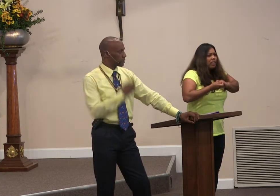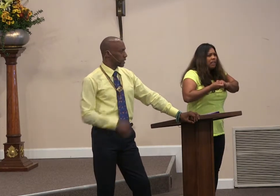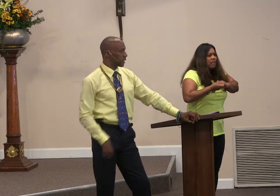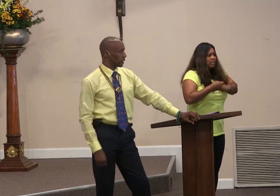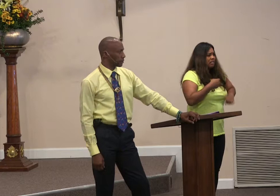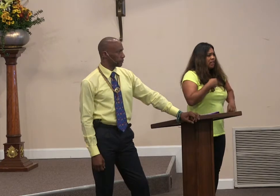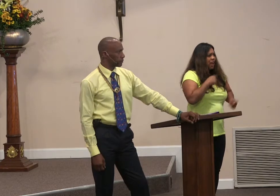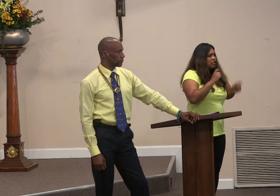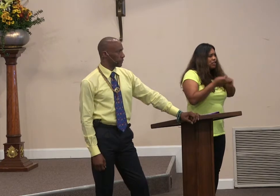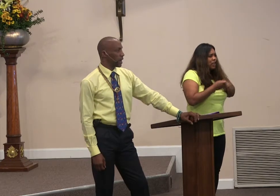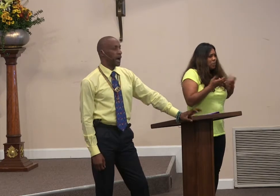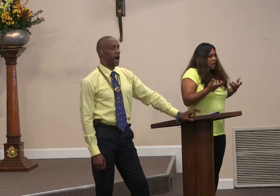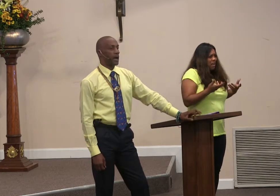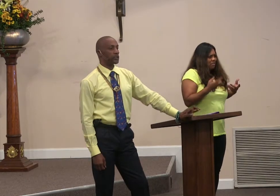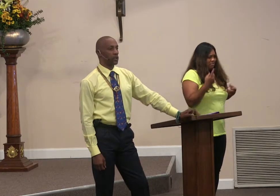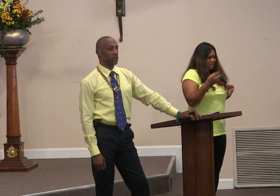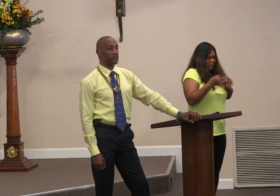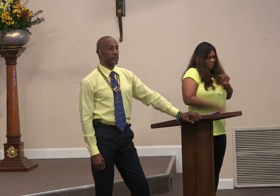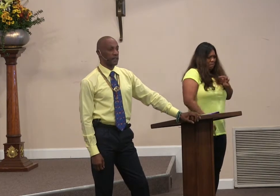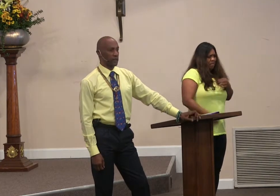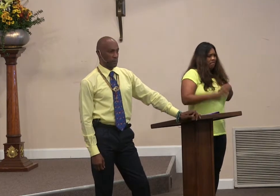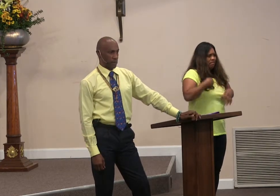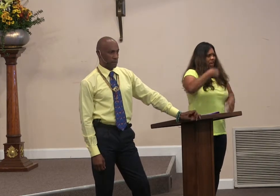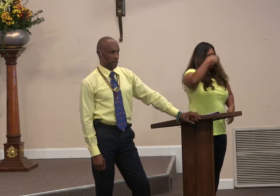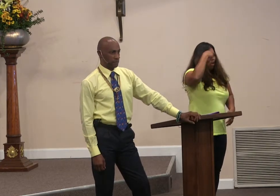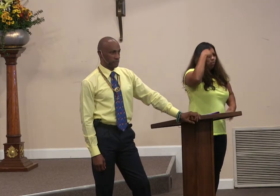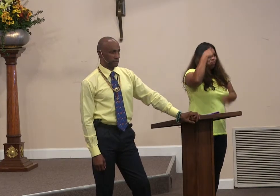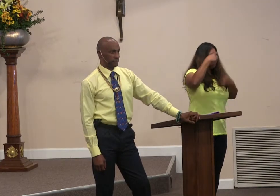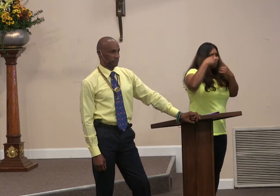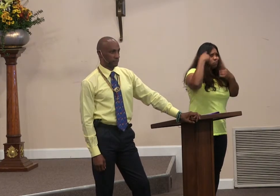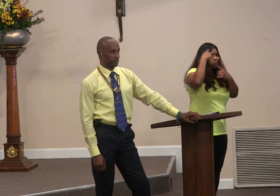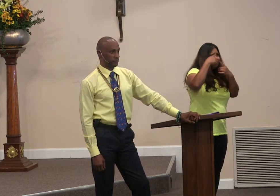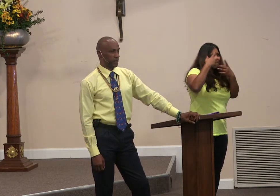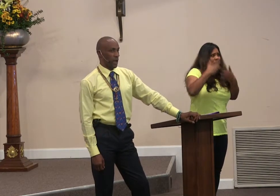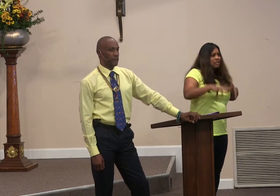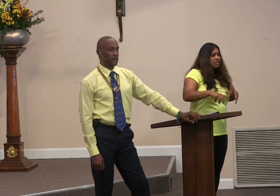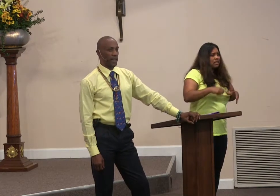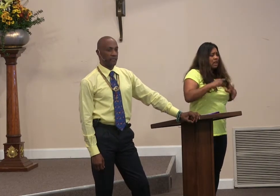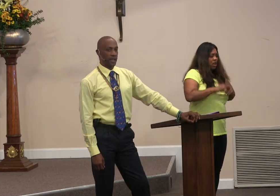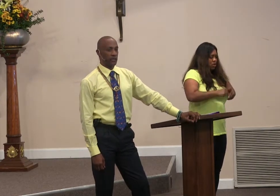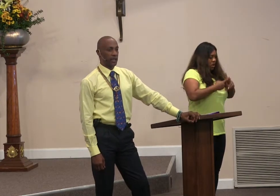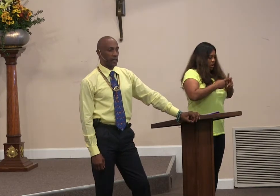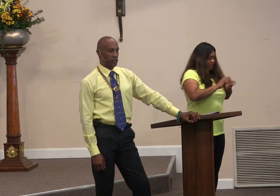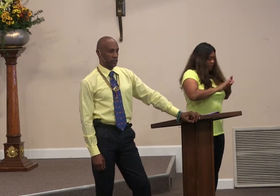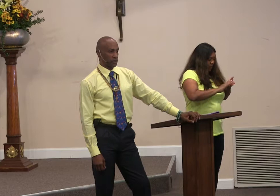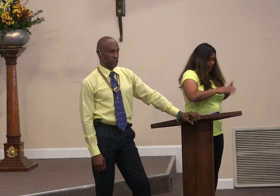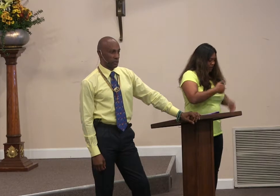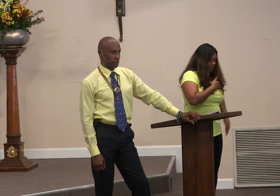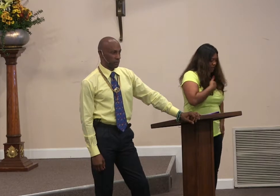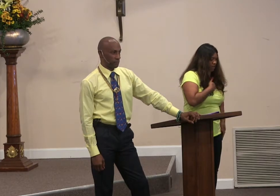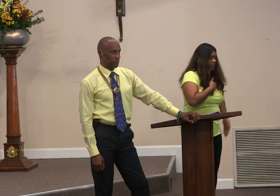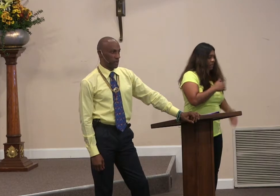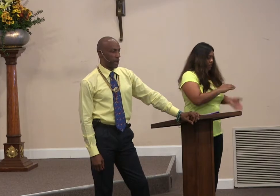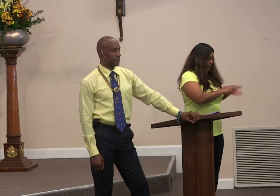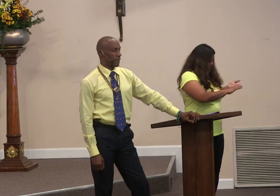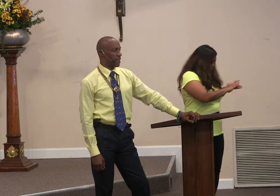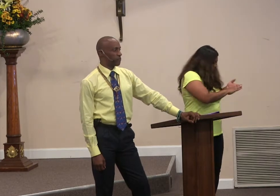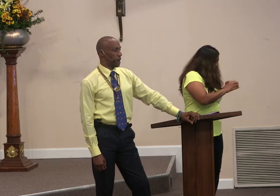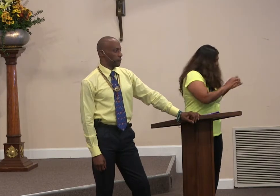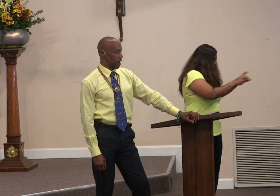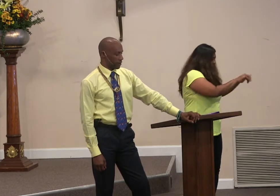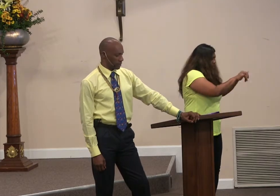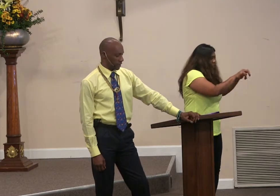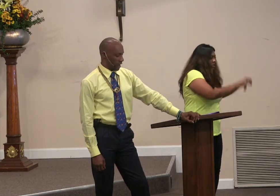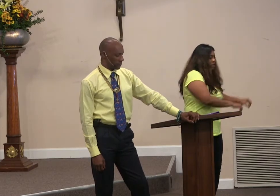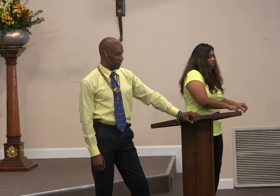what I was thinking. I started forgiving myself. I forgave the educational system. I forgave